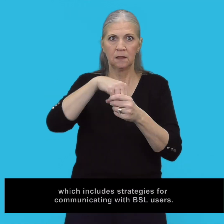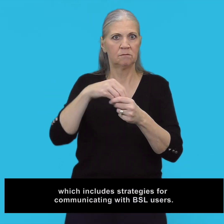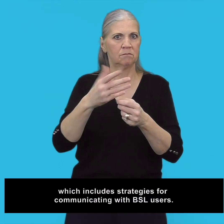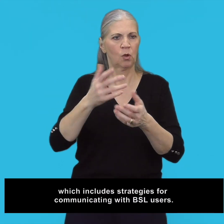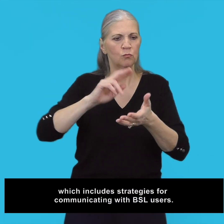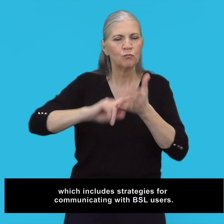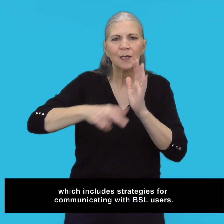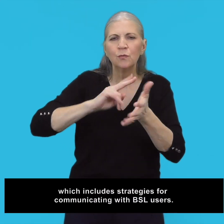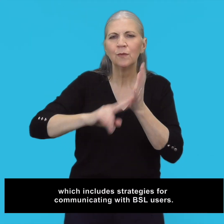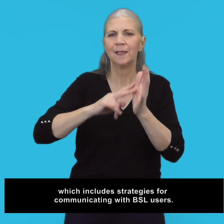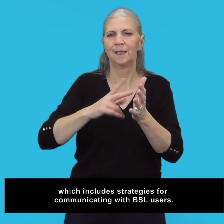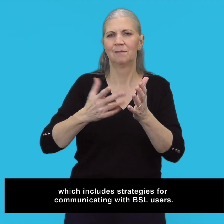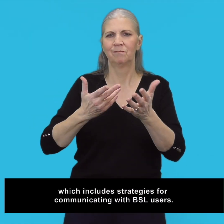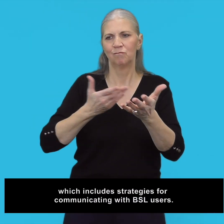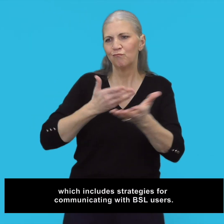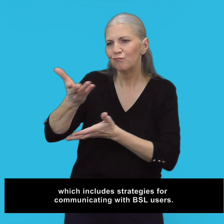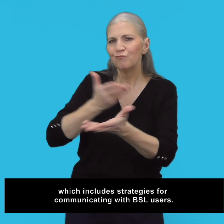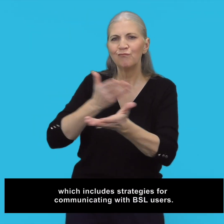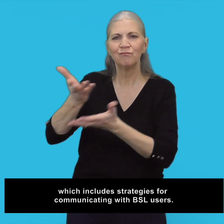for communicating with BSL users.